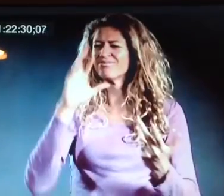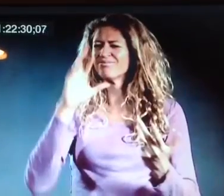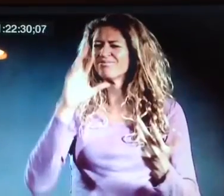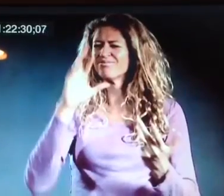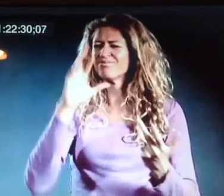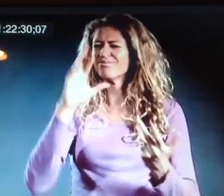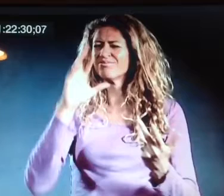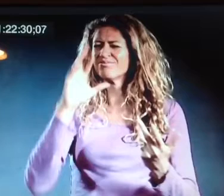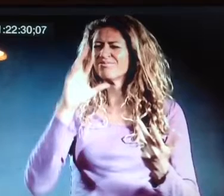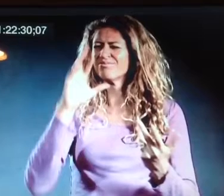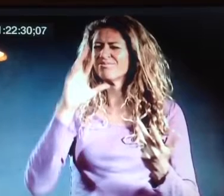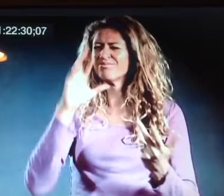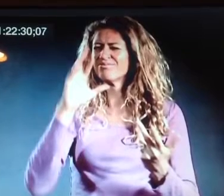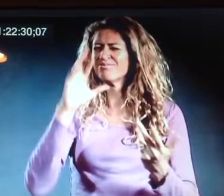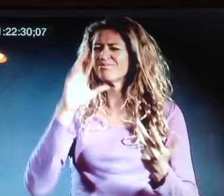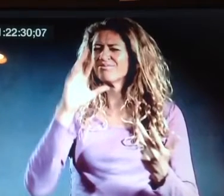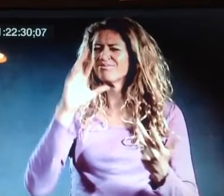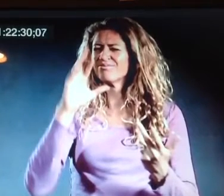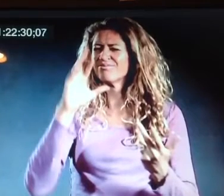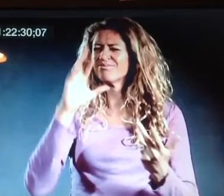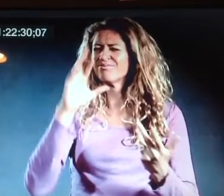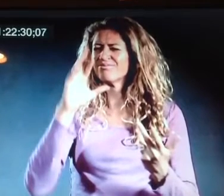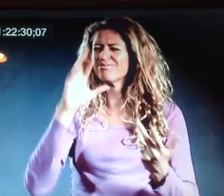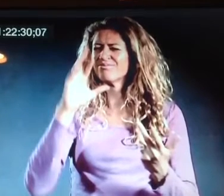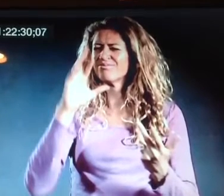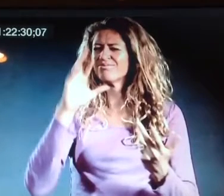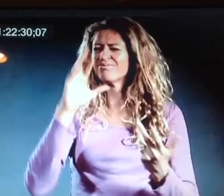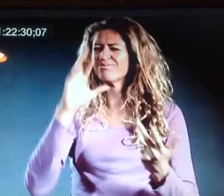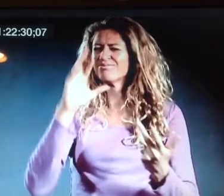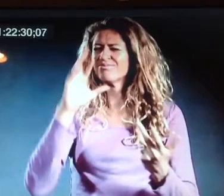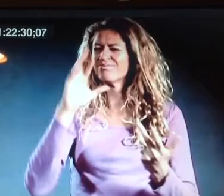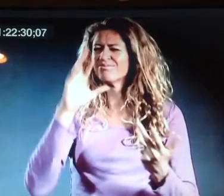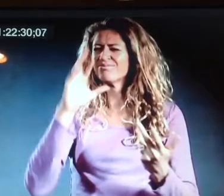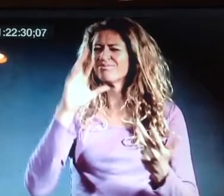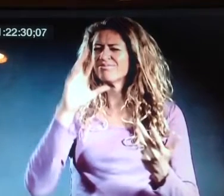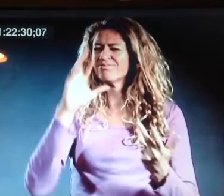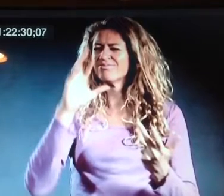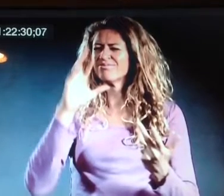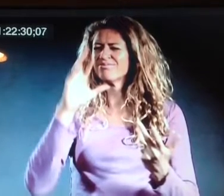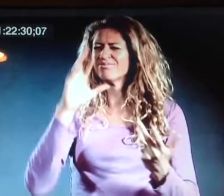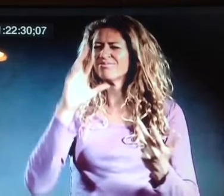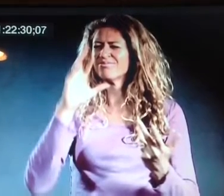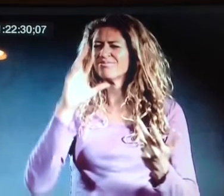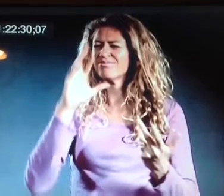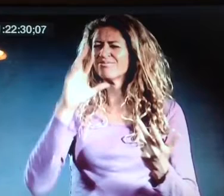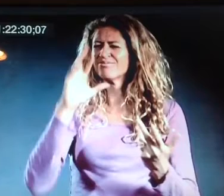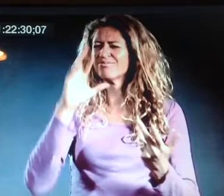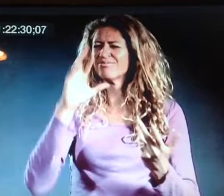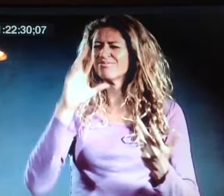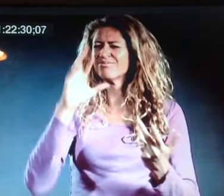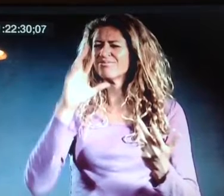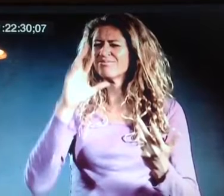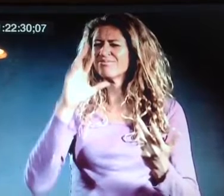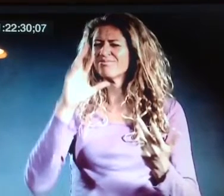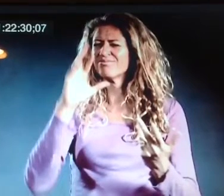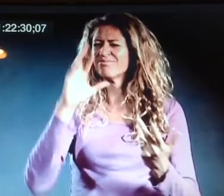I live in Arizona, and people seem to think that the soil would not be good, but it's very rich. They think Arizona is